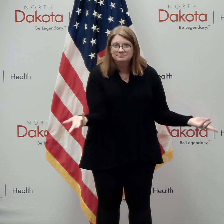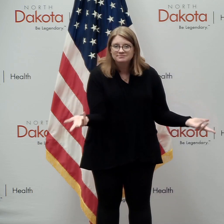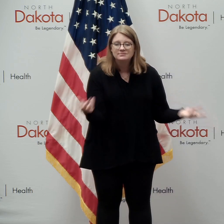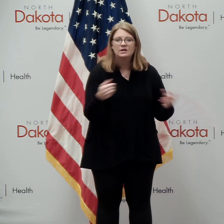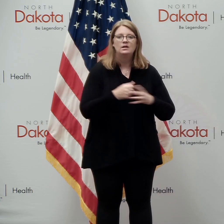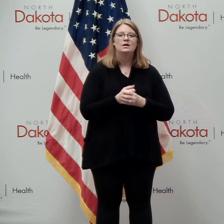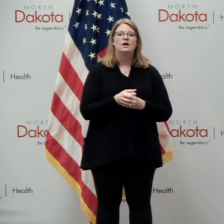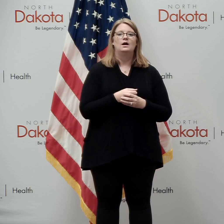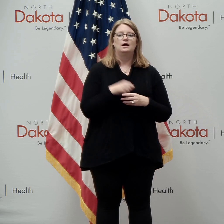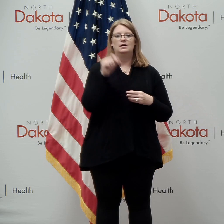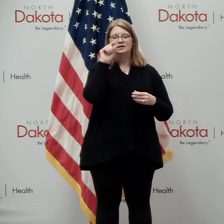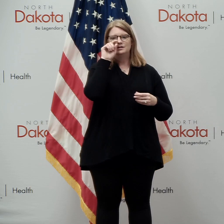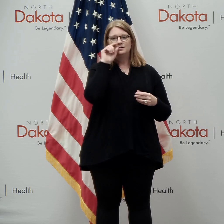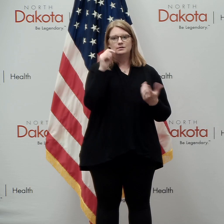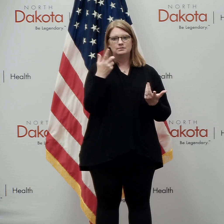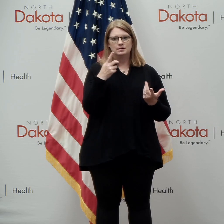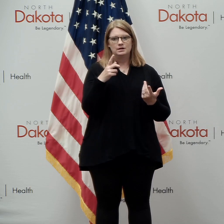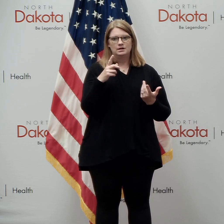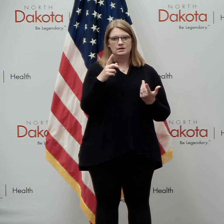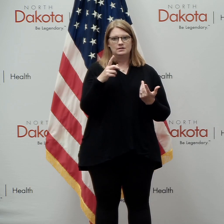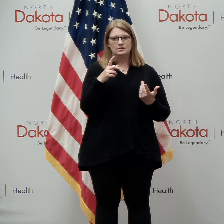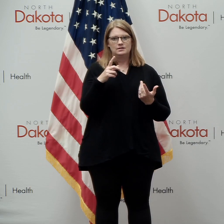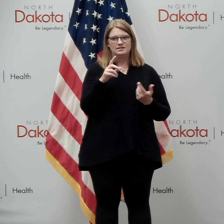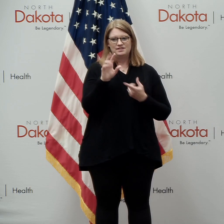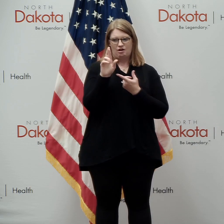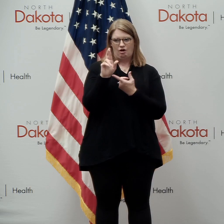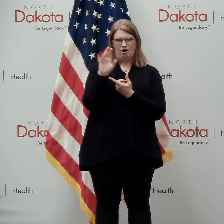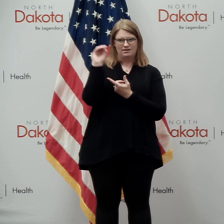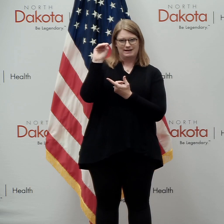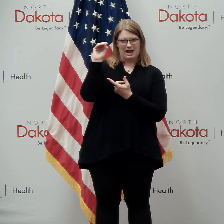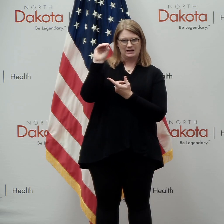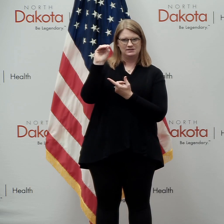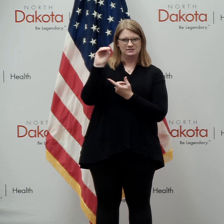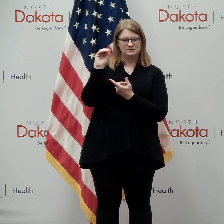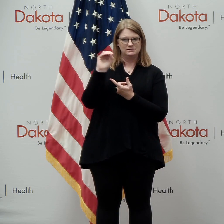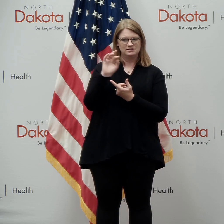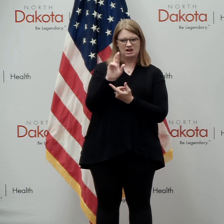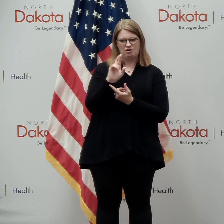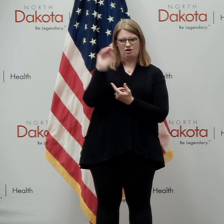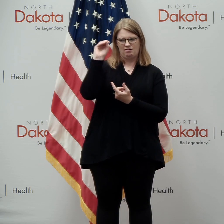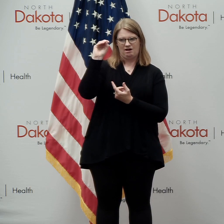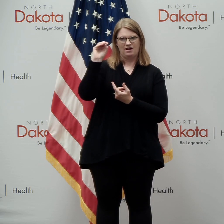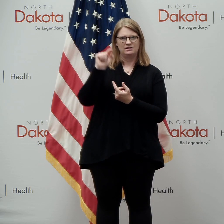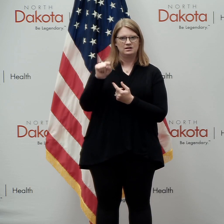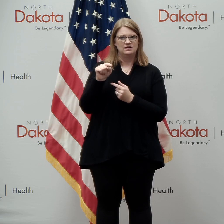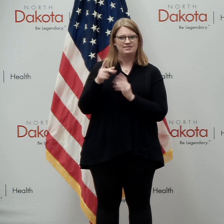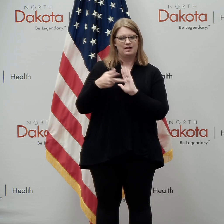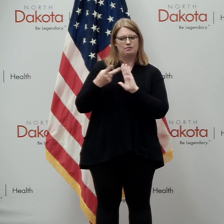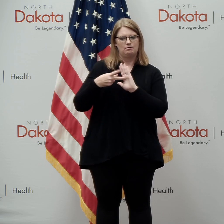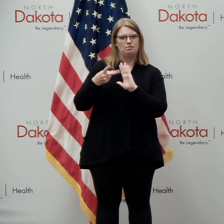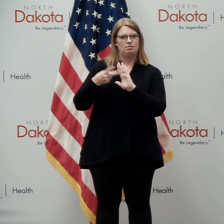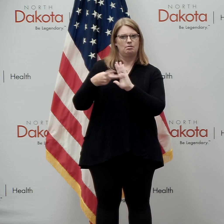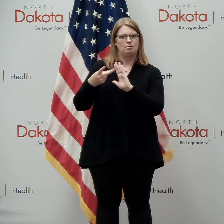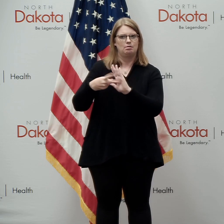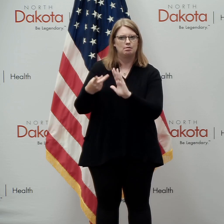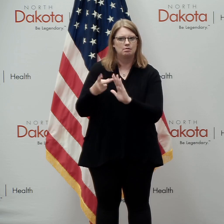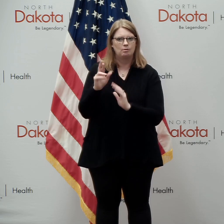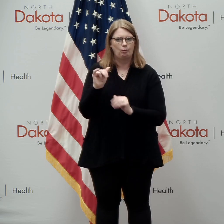to any epidemiologist. It's the R naught or the R little teeny zero, but it's that replication rate.